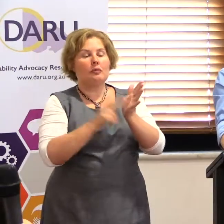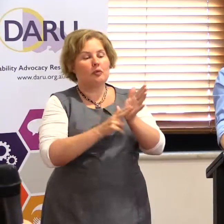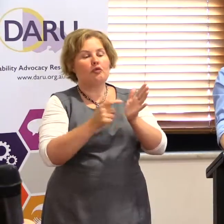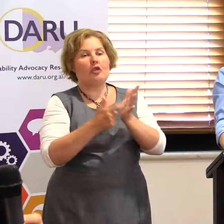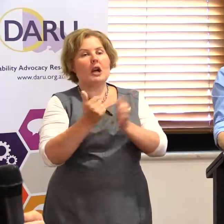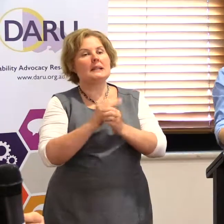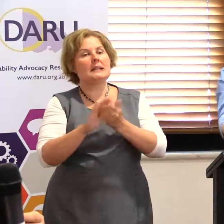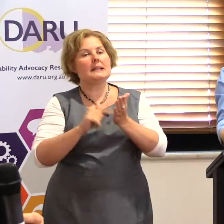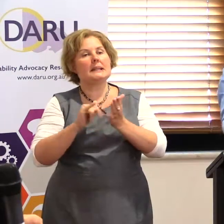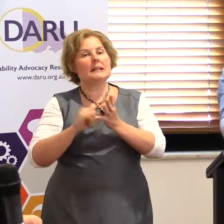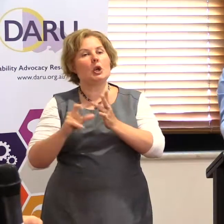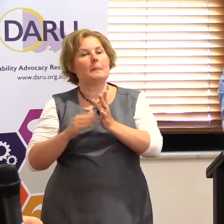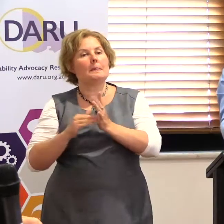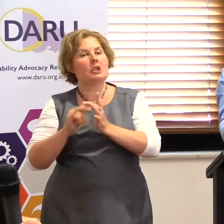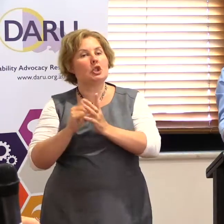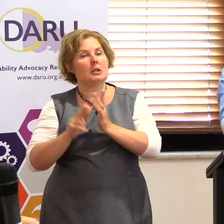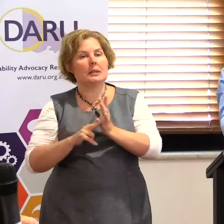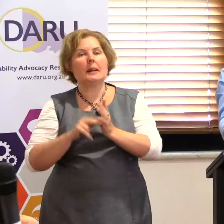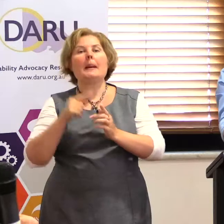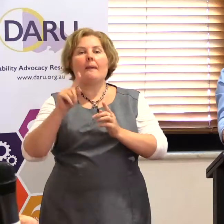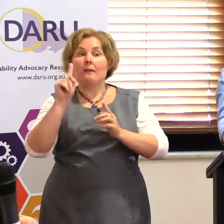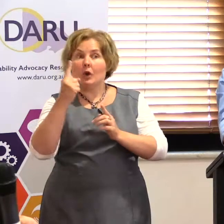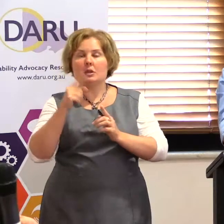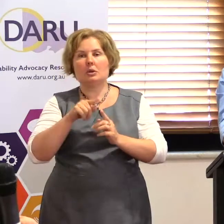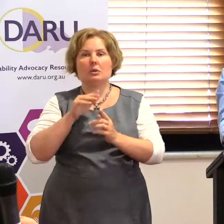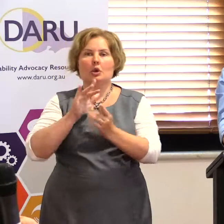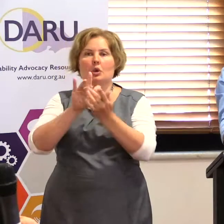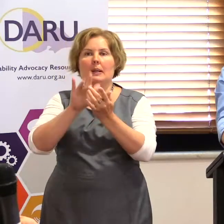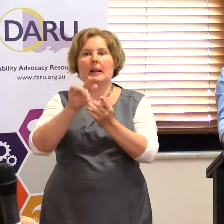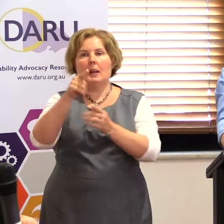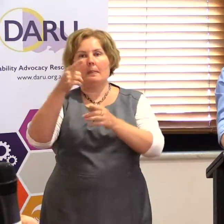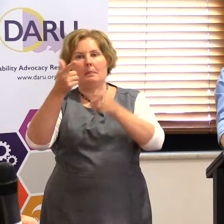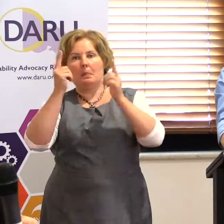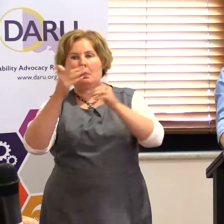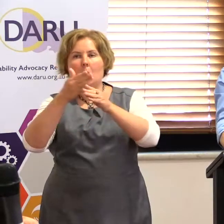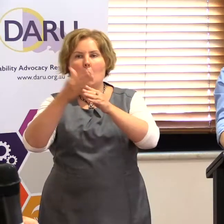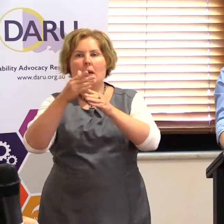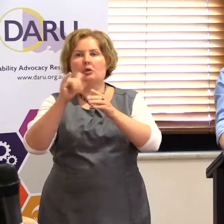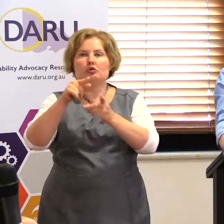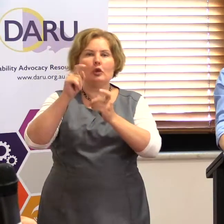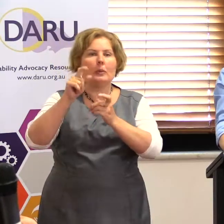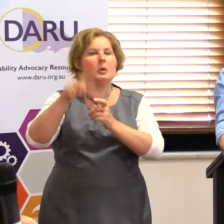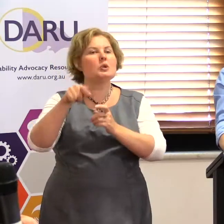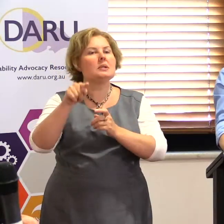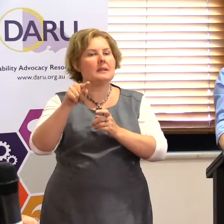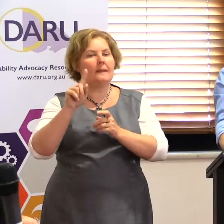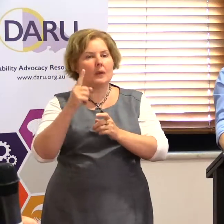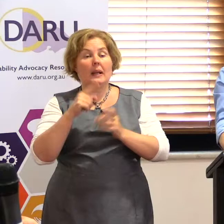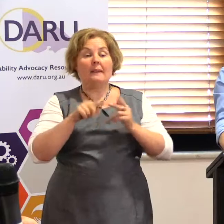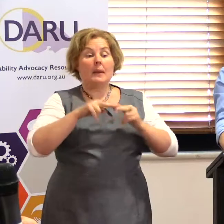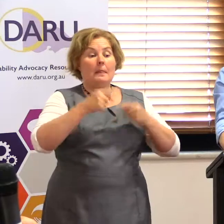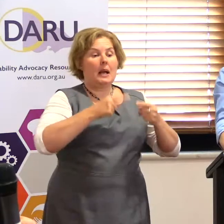to the employer or the recruiter in the first instance. But if it's about the economic participation